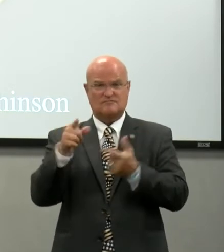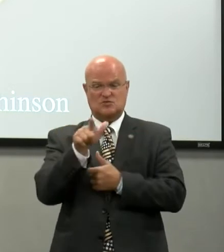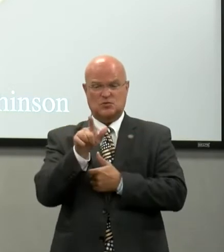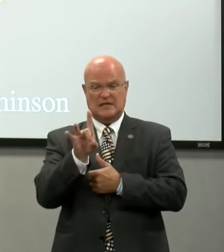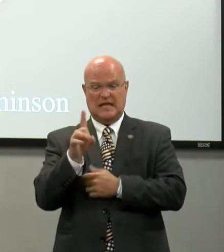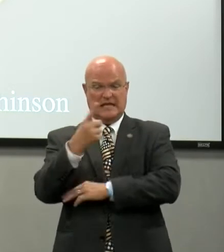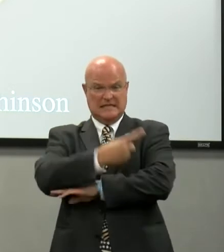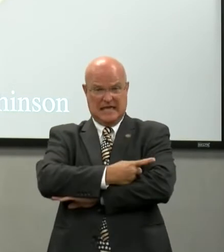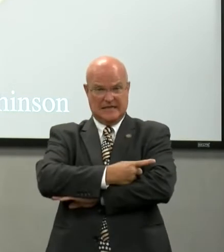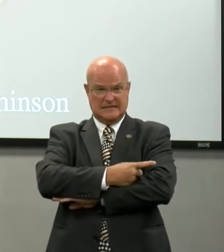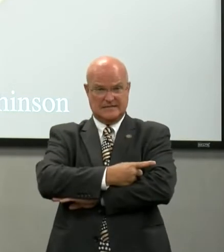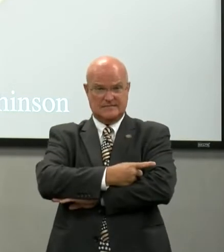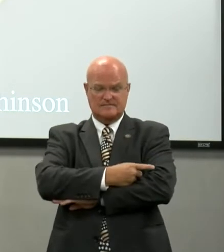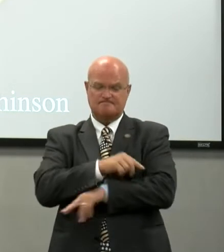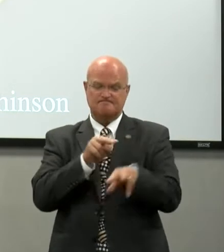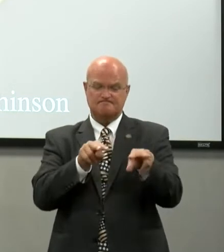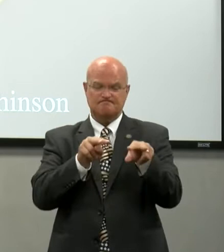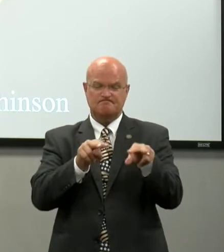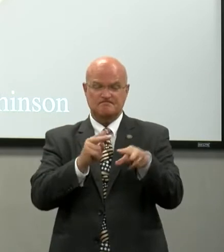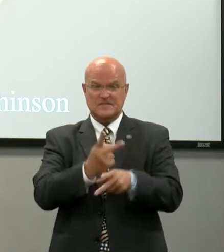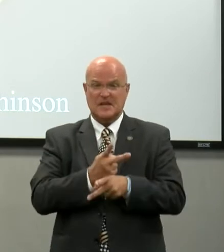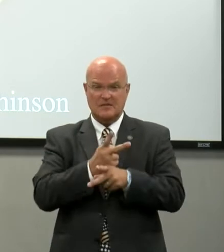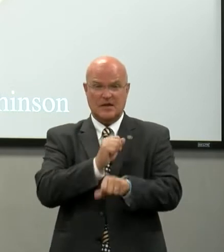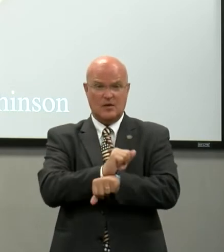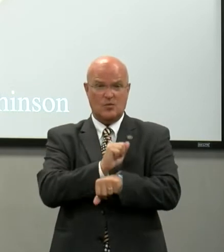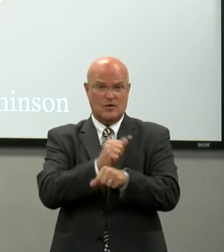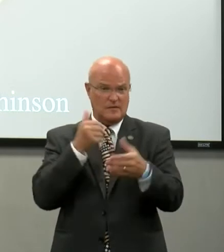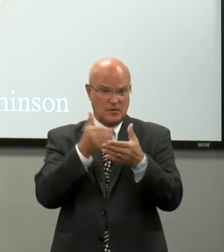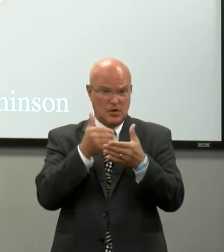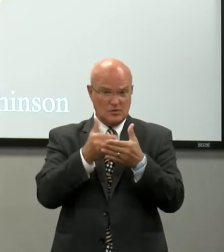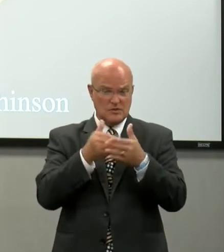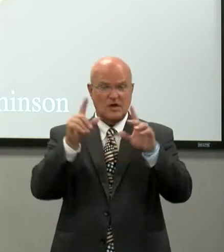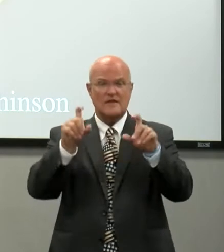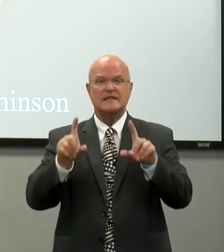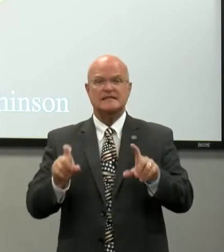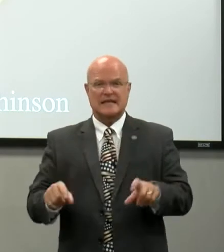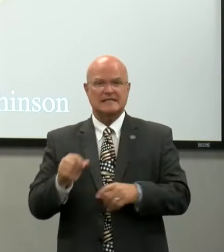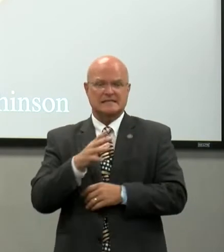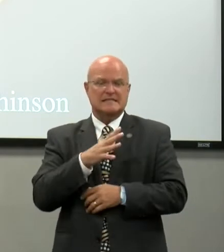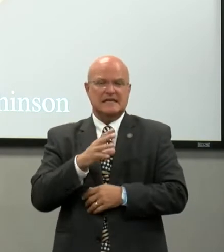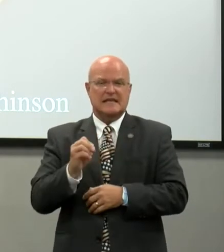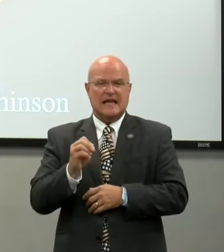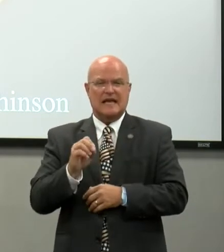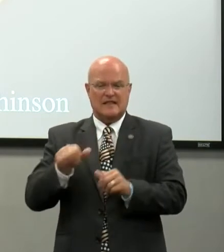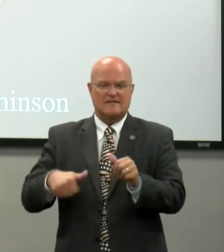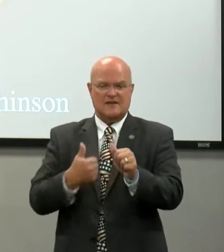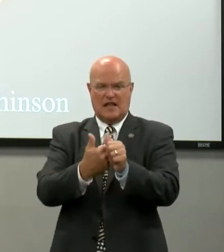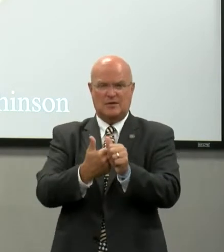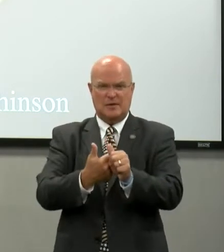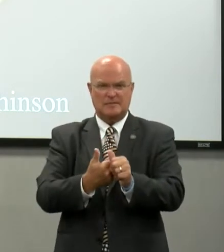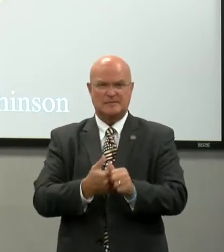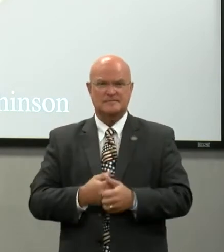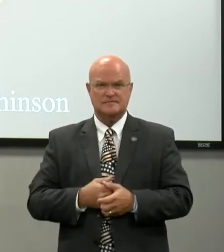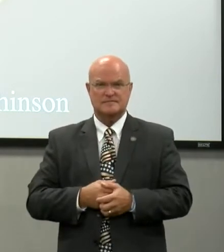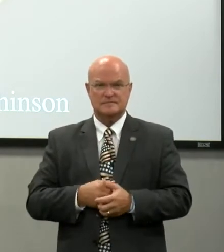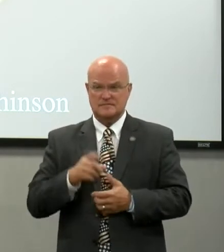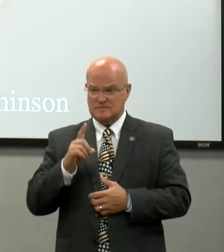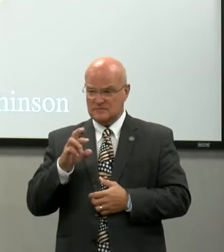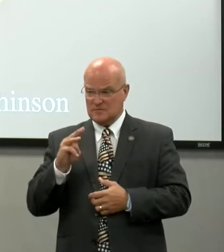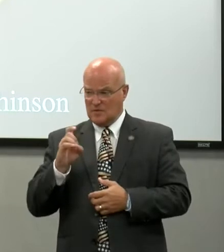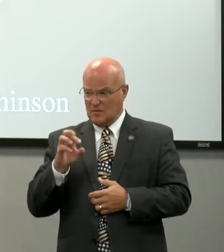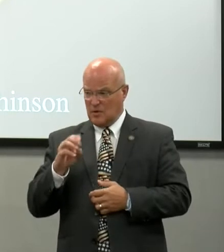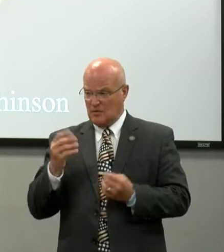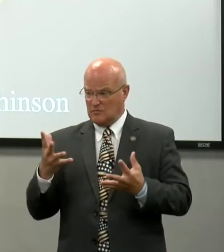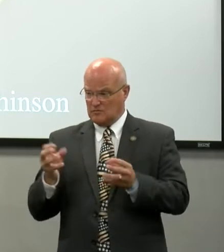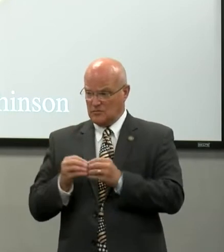so we monitor that very carefully and work with them very closely on the testing and the follow-up. Dr. Romero, do you